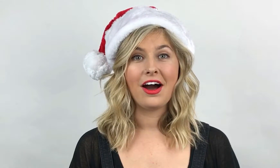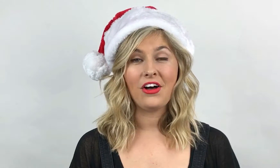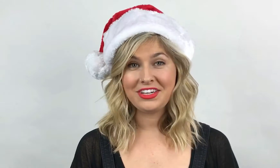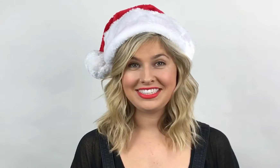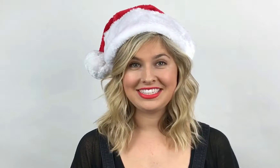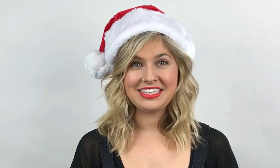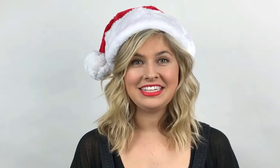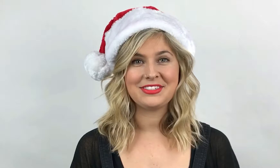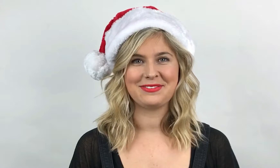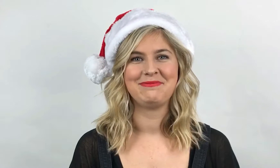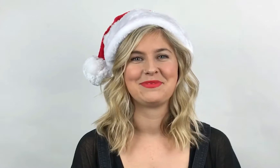Holiday season is.